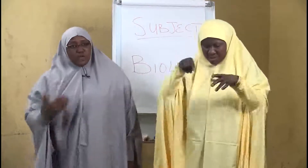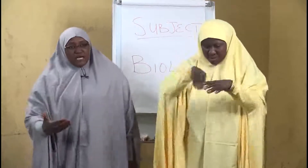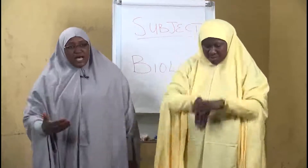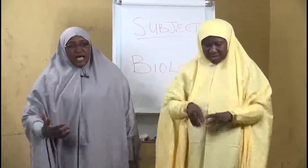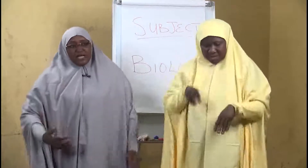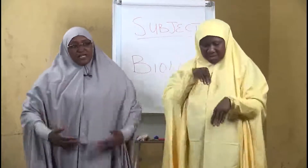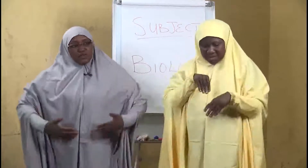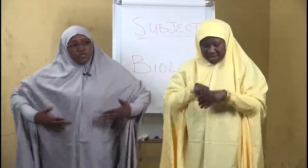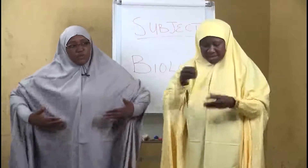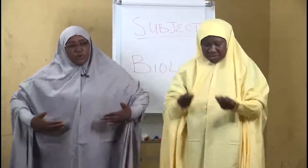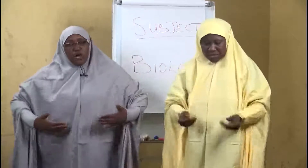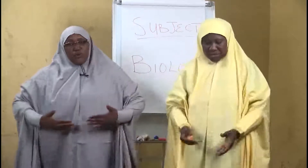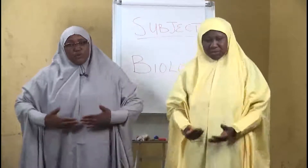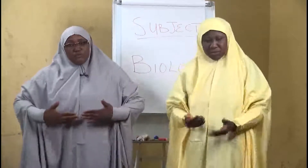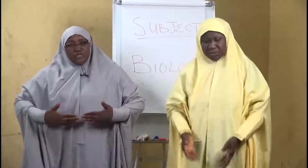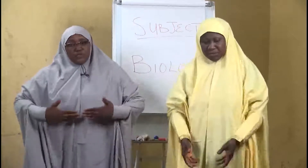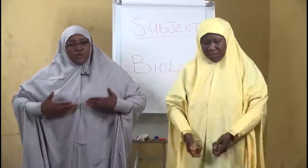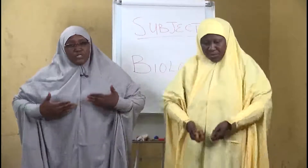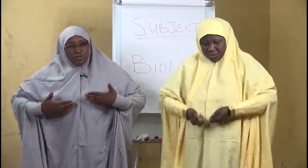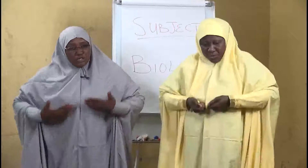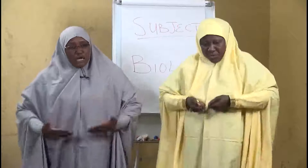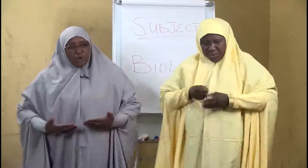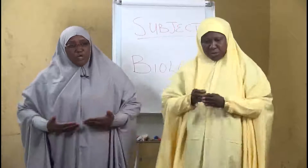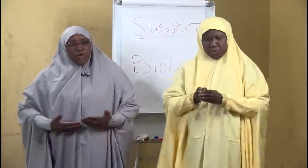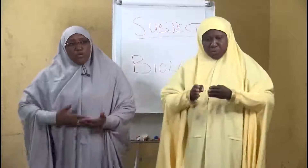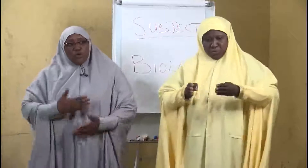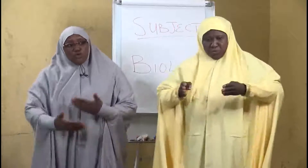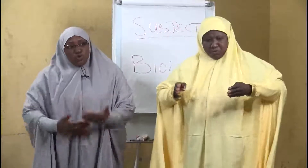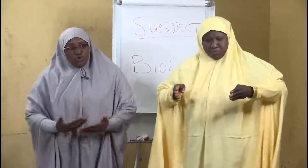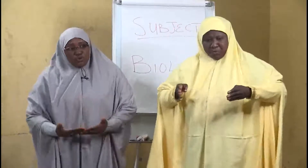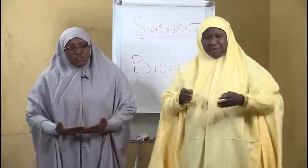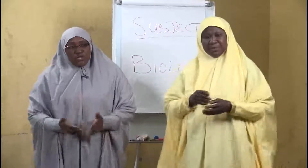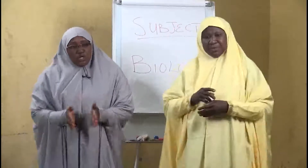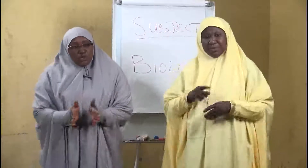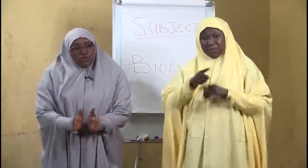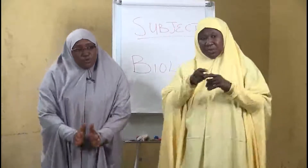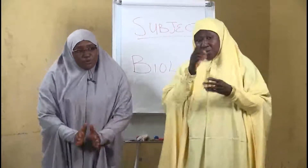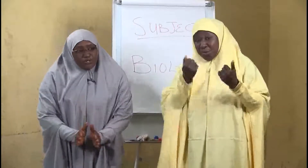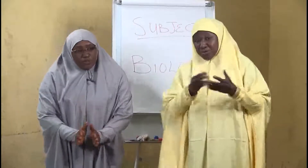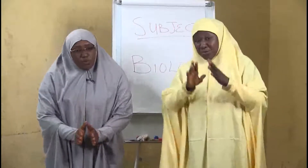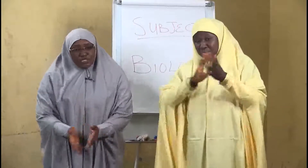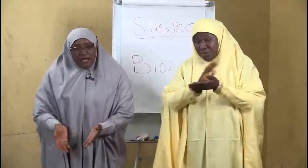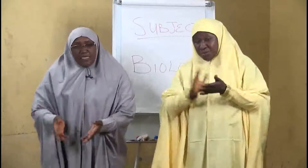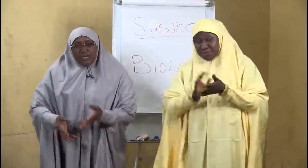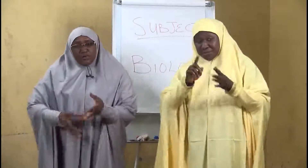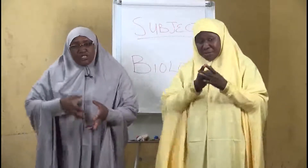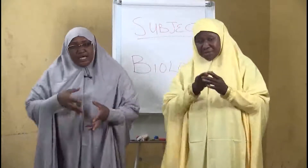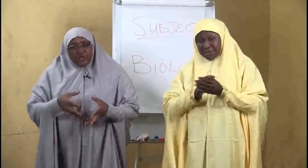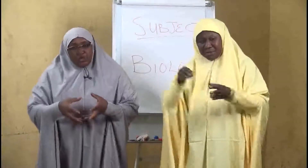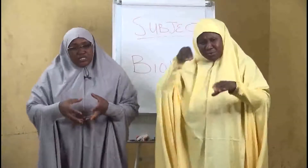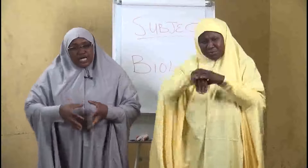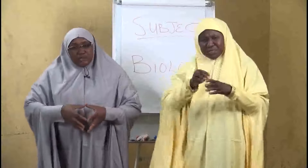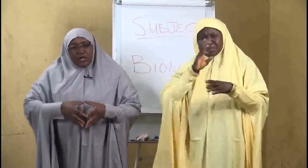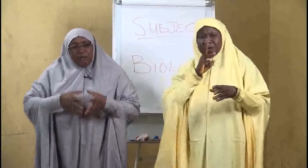absorbs water and it swells up. You know how beans swells water up? When you want to wash beans, you put the beans in water, you see